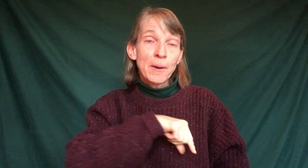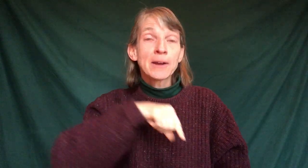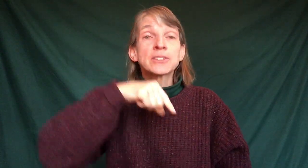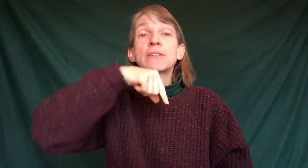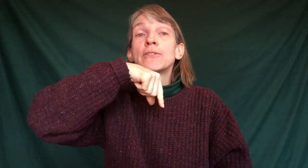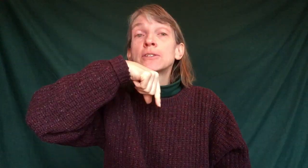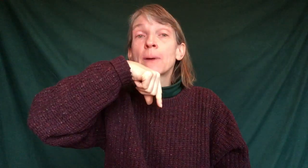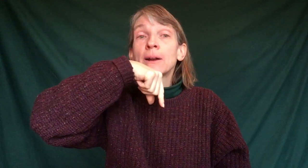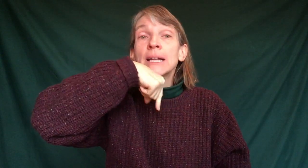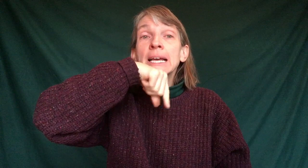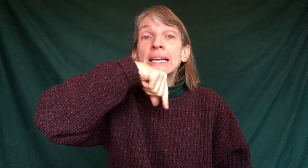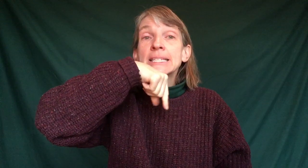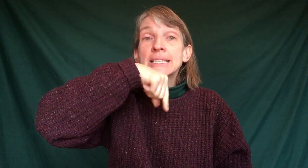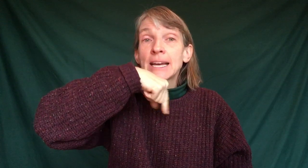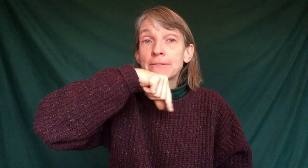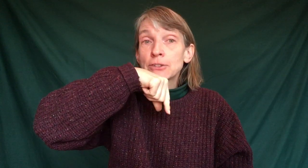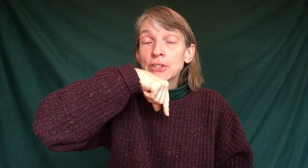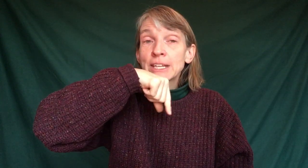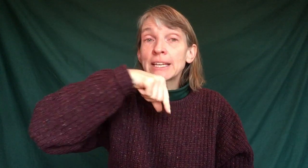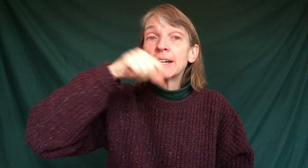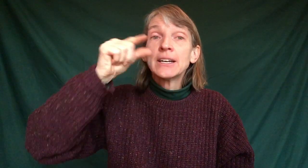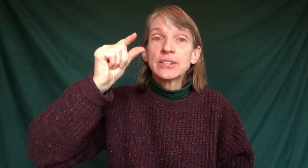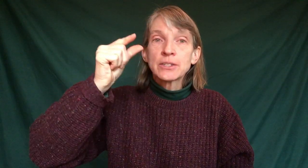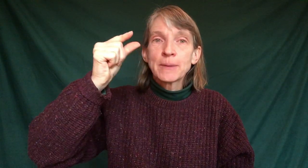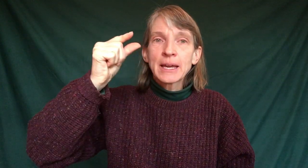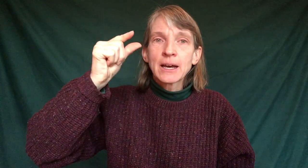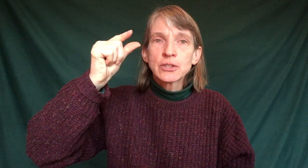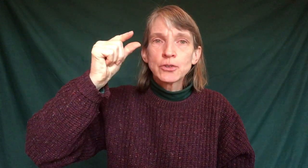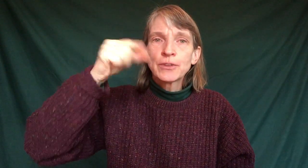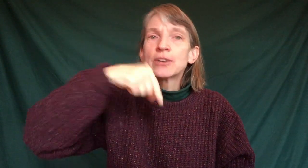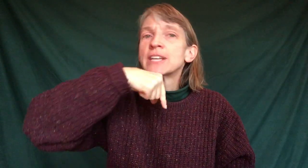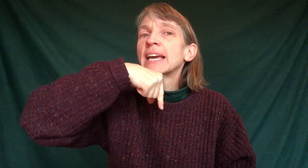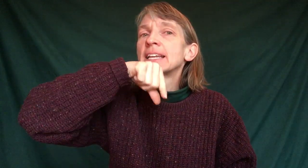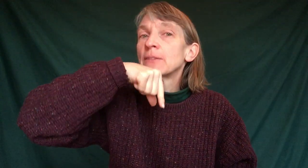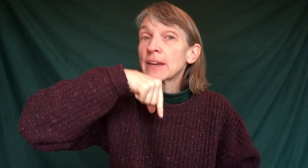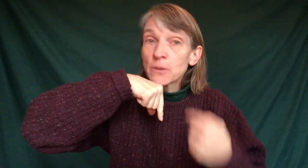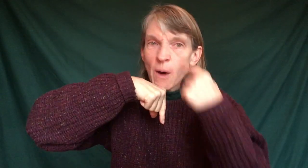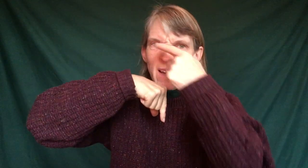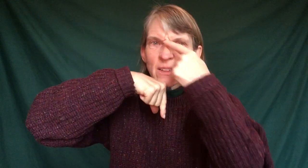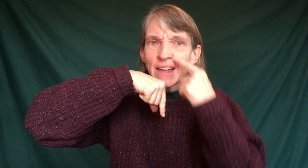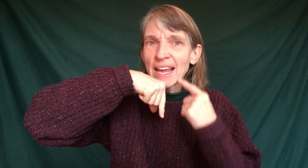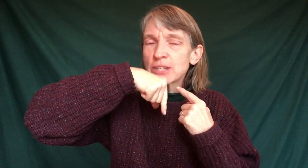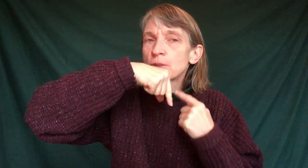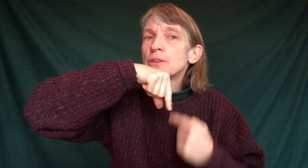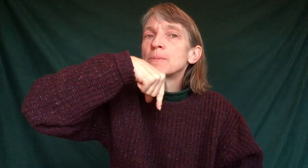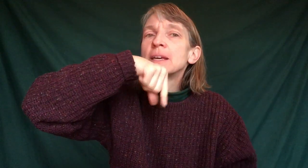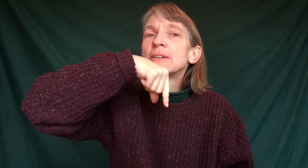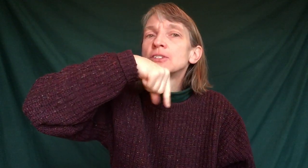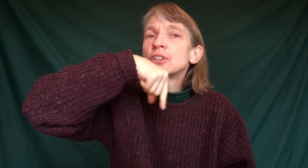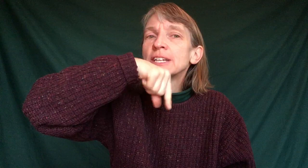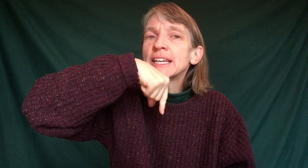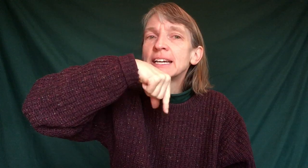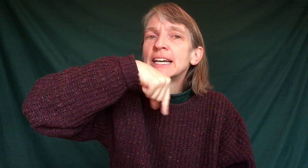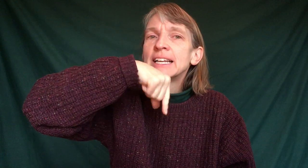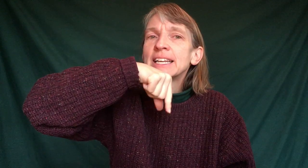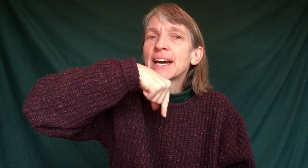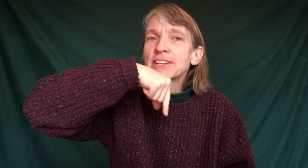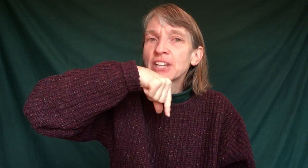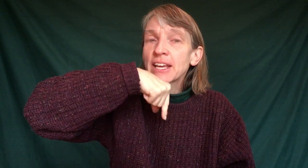parts. The first part is the sign for turkey. You make two fingers hanging down like the wattle that hangs over the beak of a turkey, and you kind of shake it if